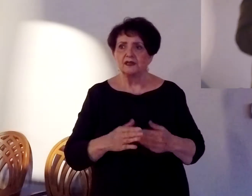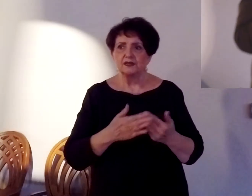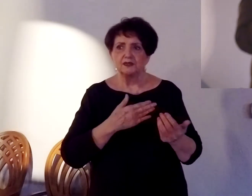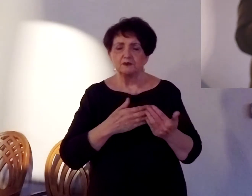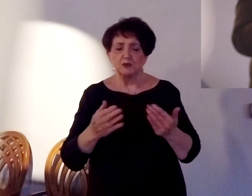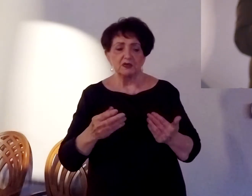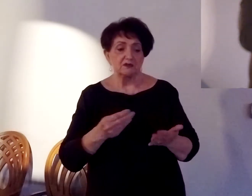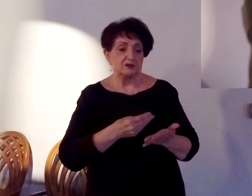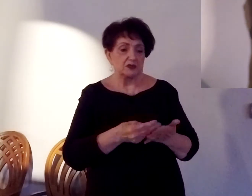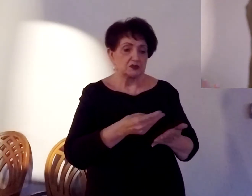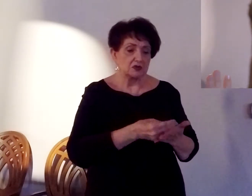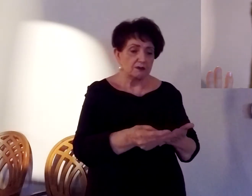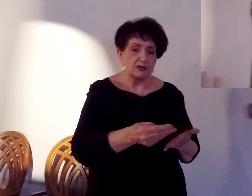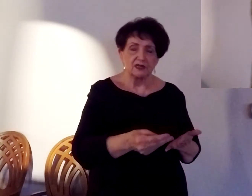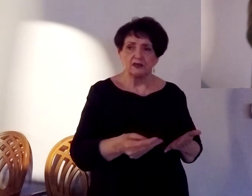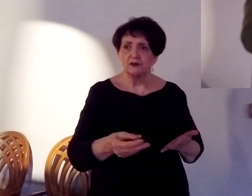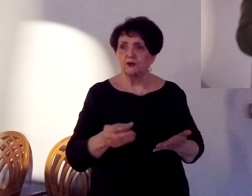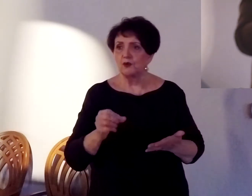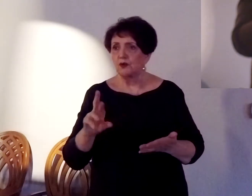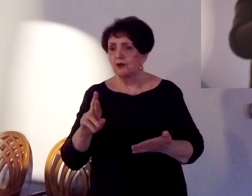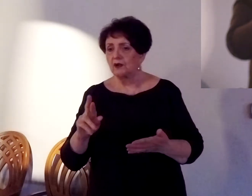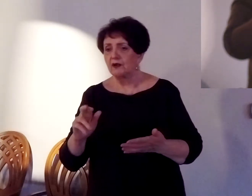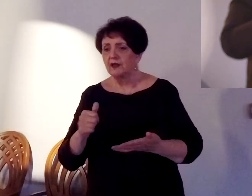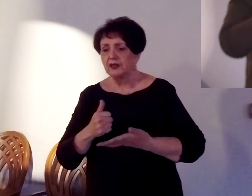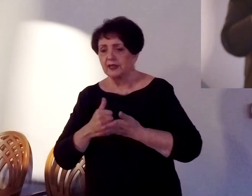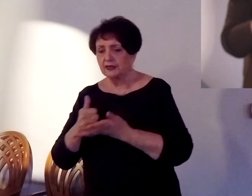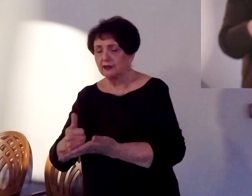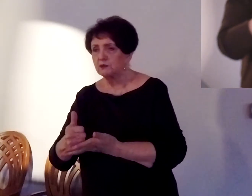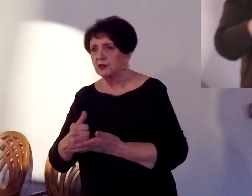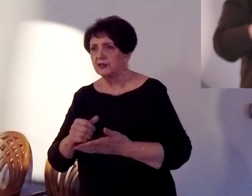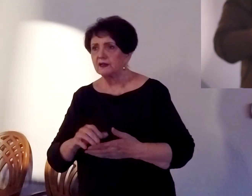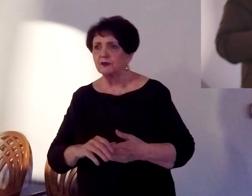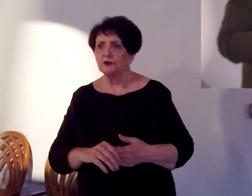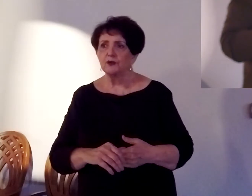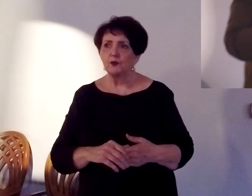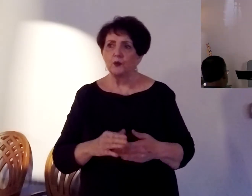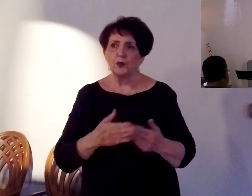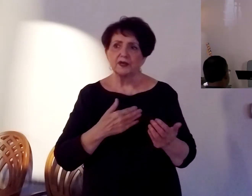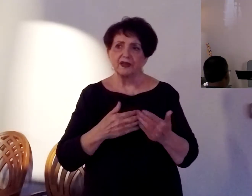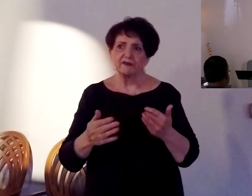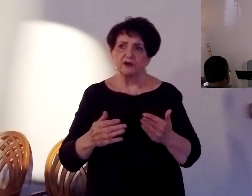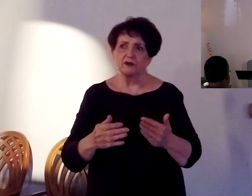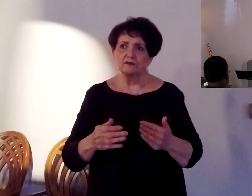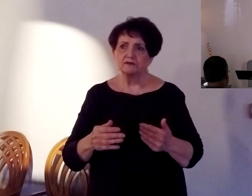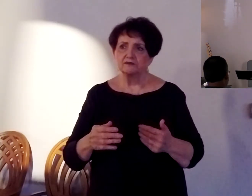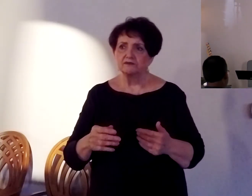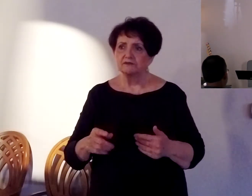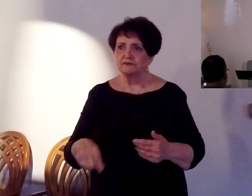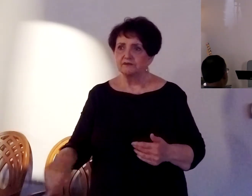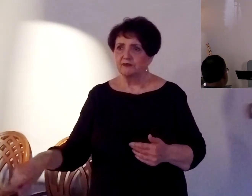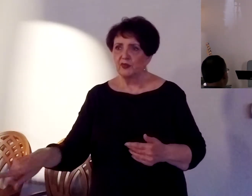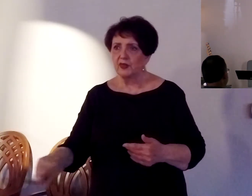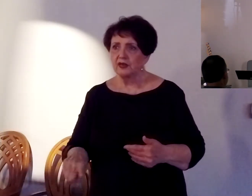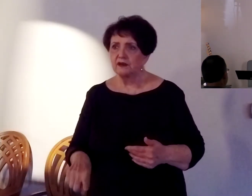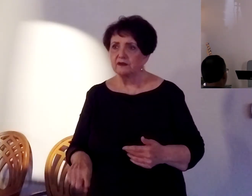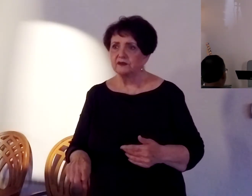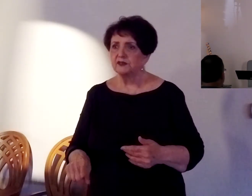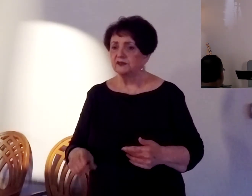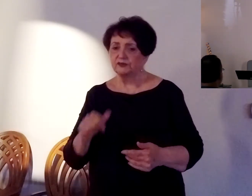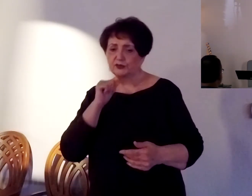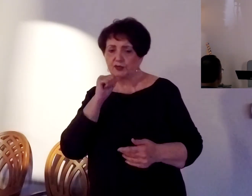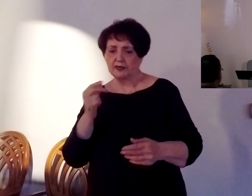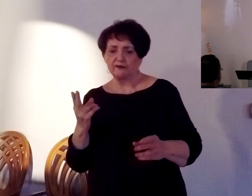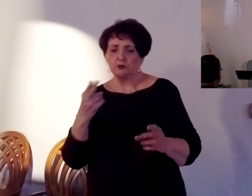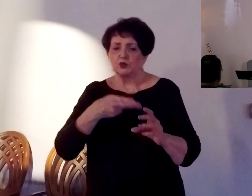shopping or enabling or alcohol, drugs, whatever, that are just not even participating